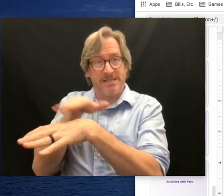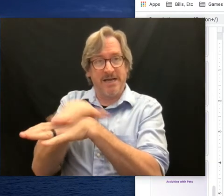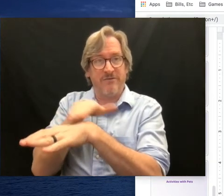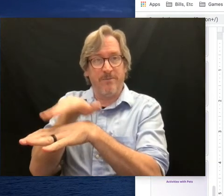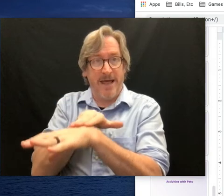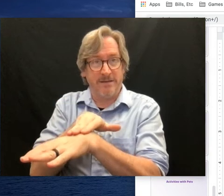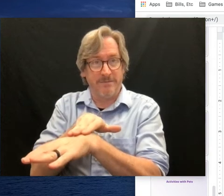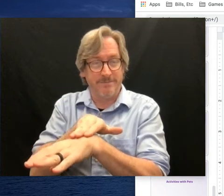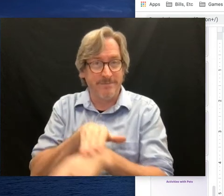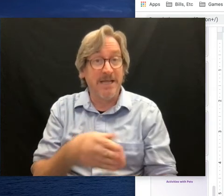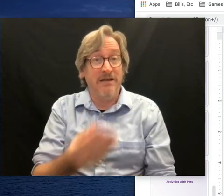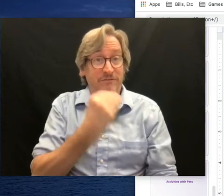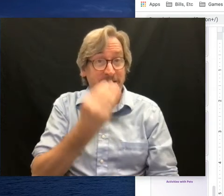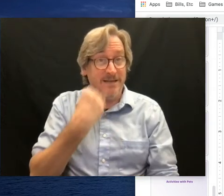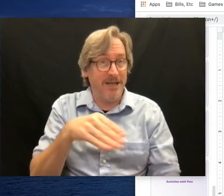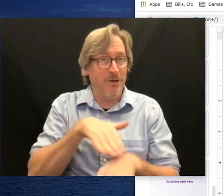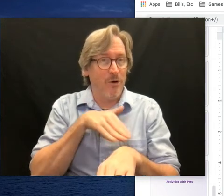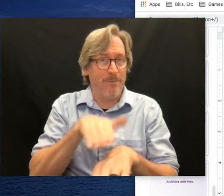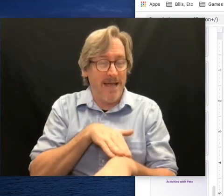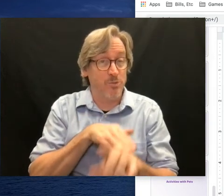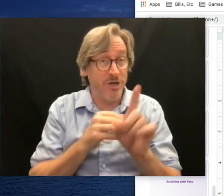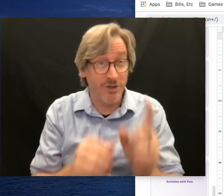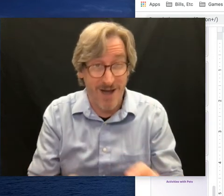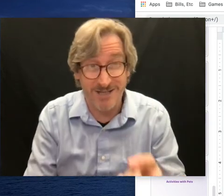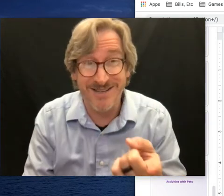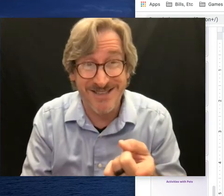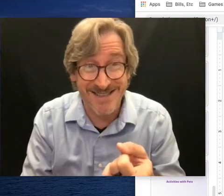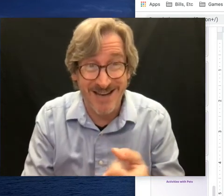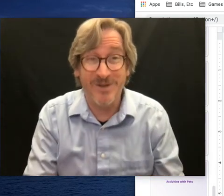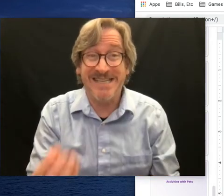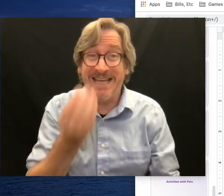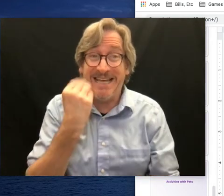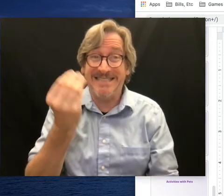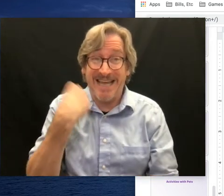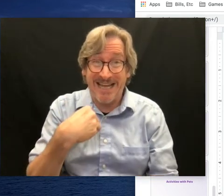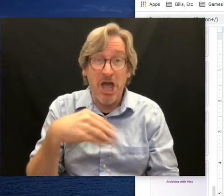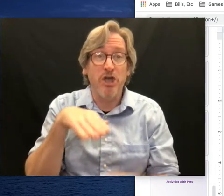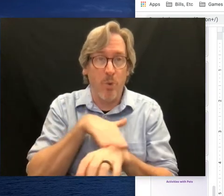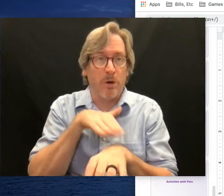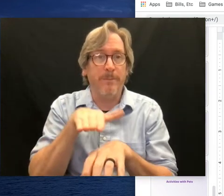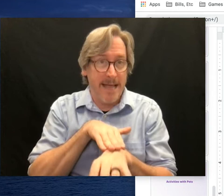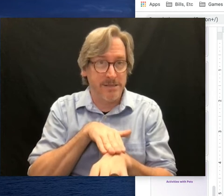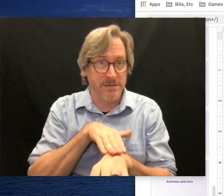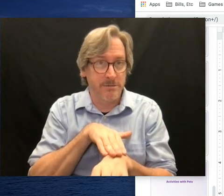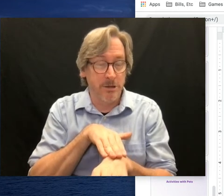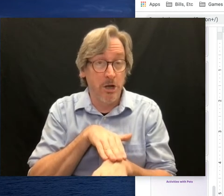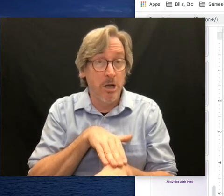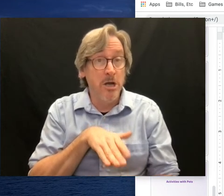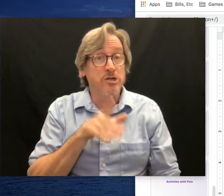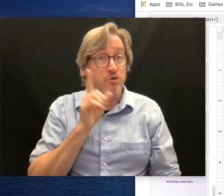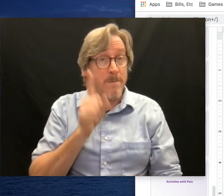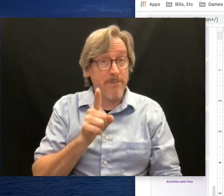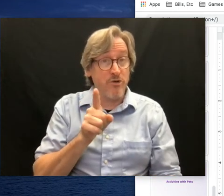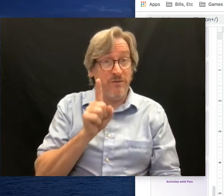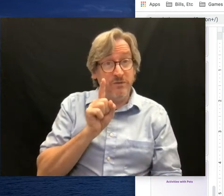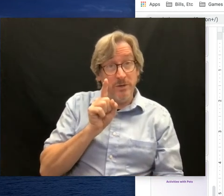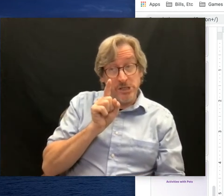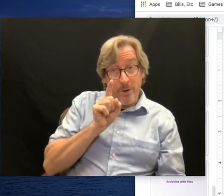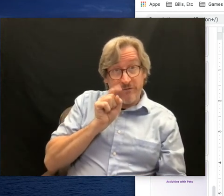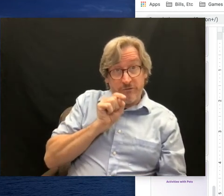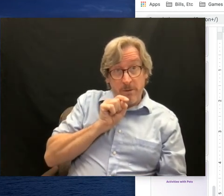So this is the sign for pet. Feeding your pets. What you actually just signed was eating your pets. So remember,